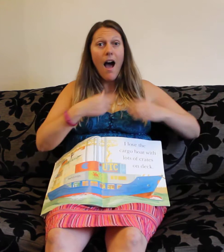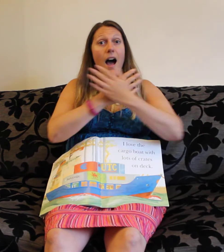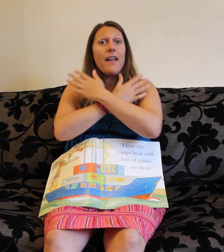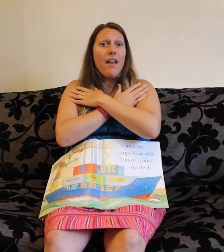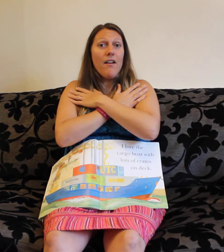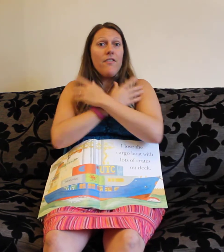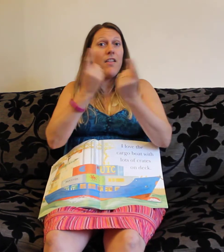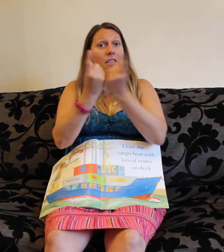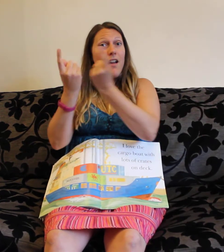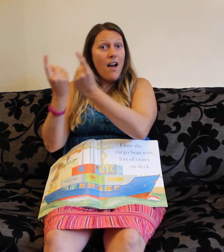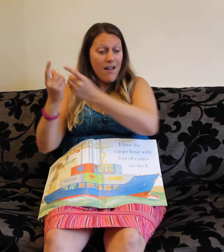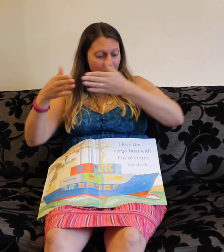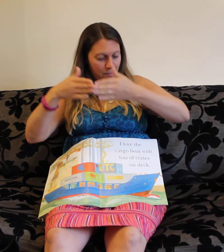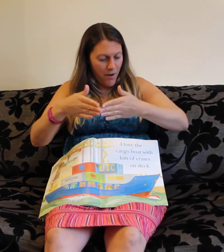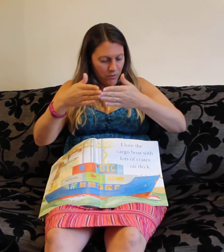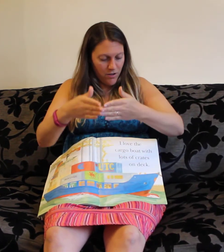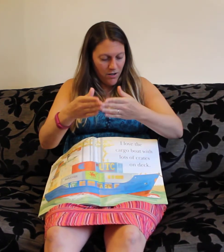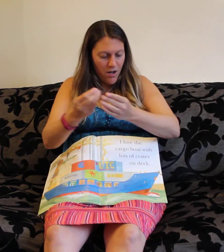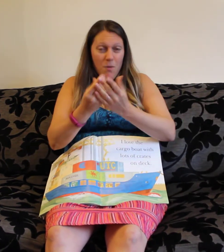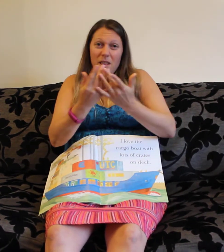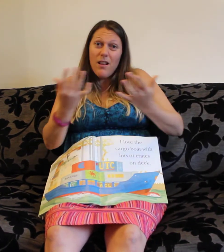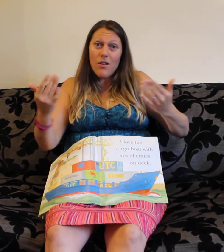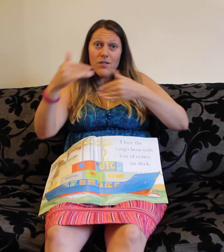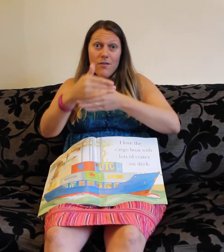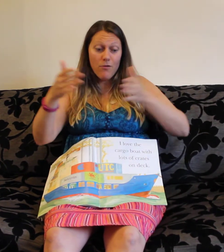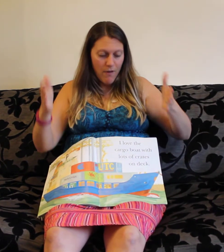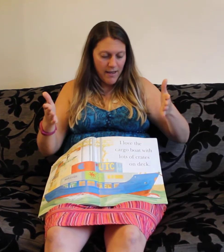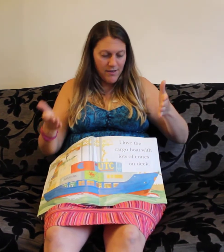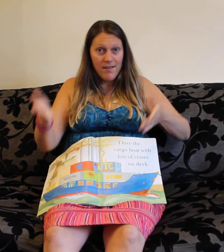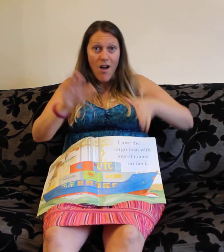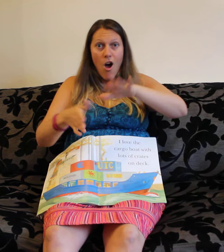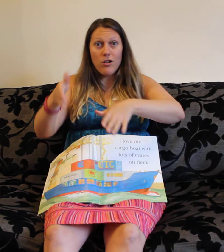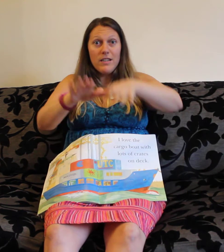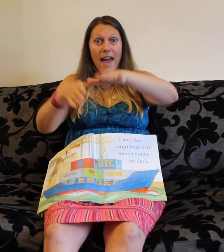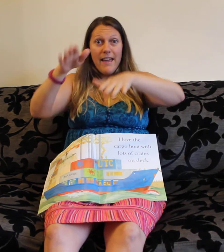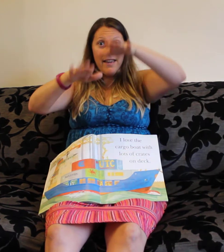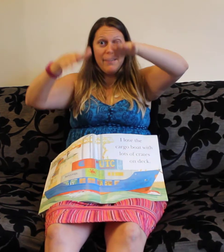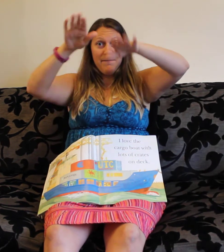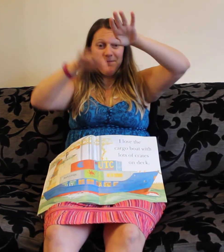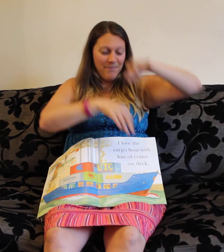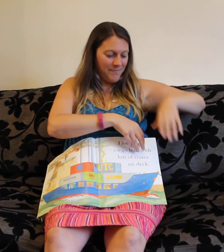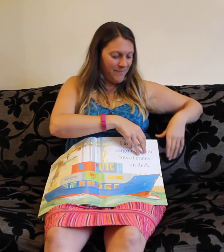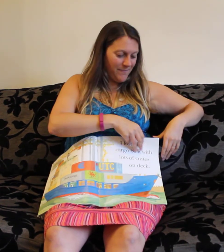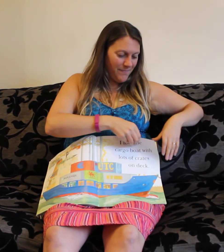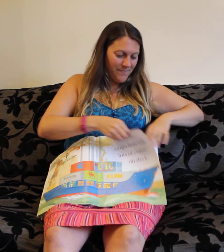I love the cargo boat with lots of crates on deck.